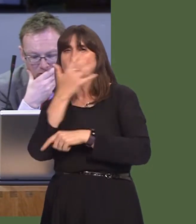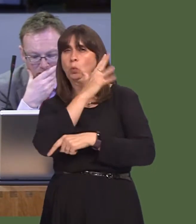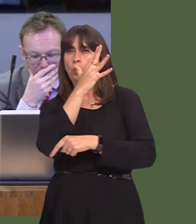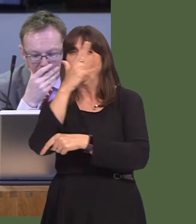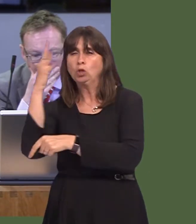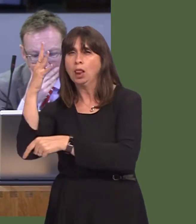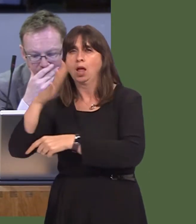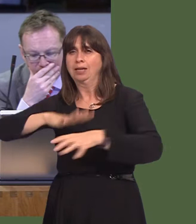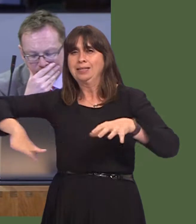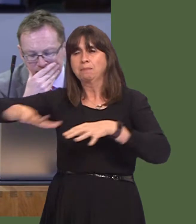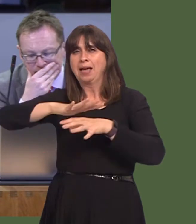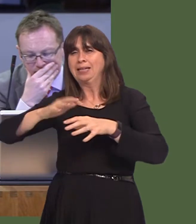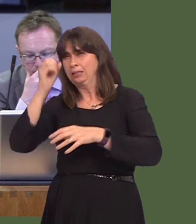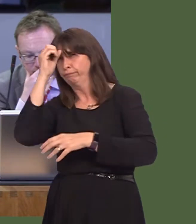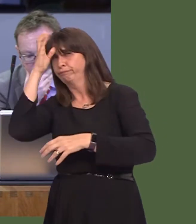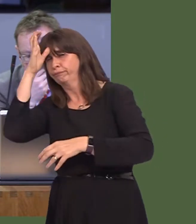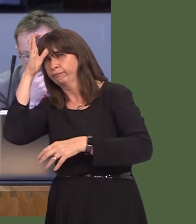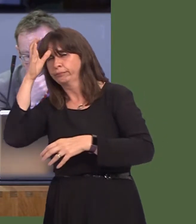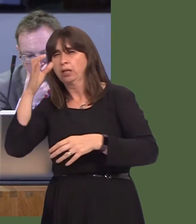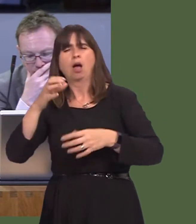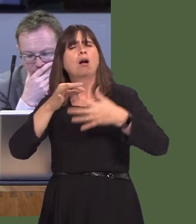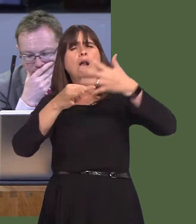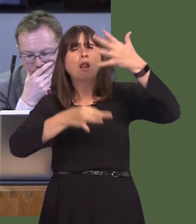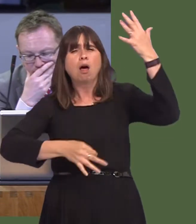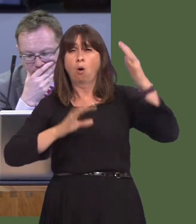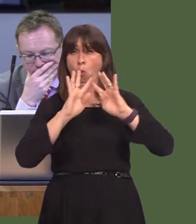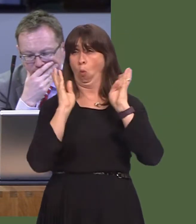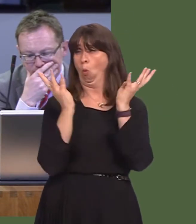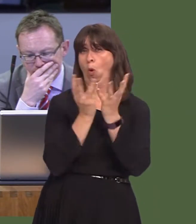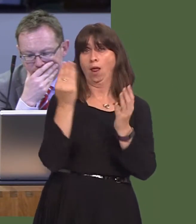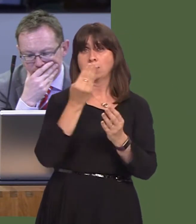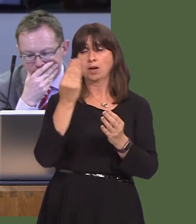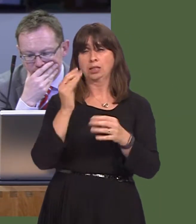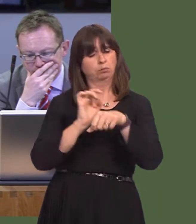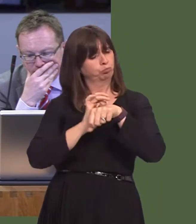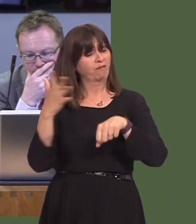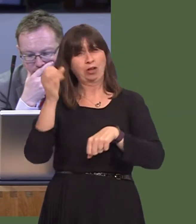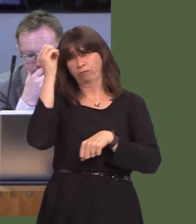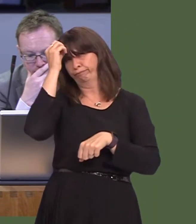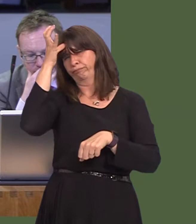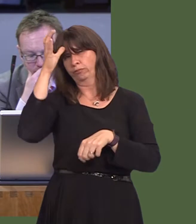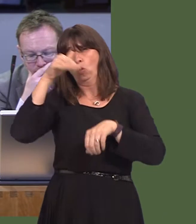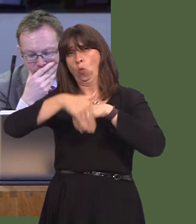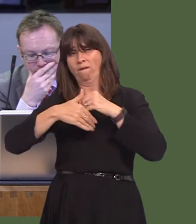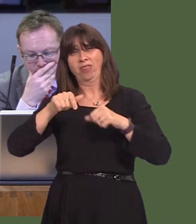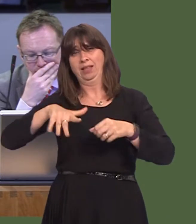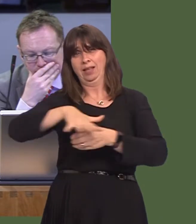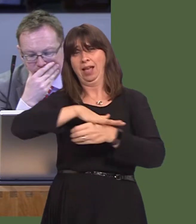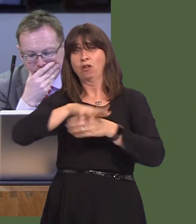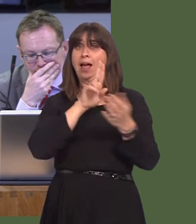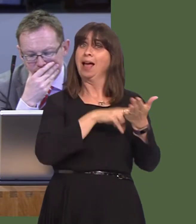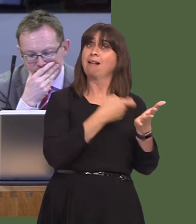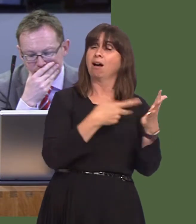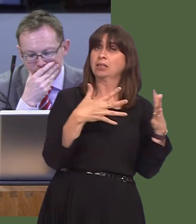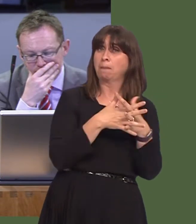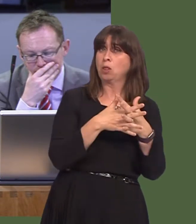spatial ecologist, recreation, health and wellbeing, team leader. I won't read out all 19. Where I do have a real concern is I believe that NRW